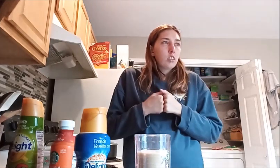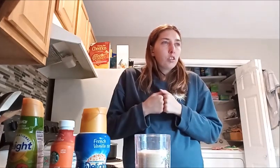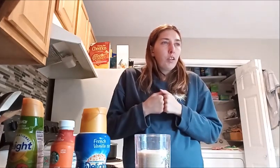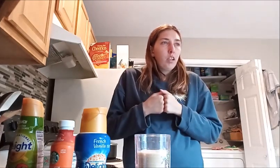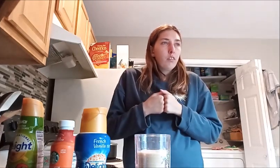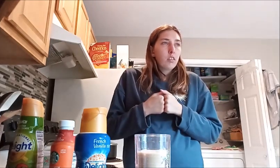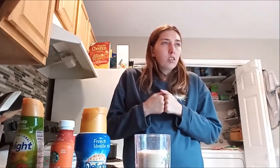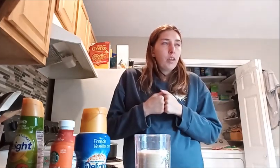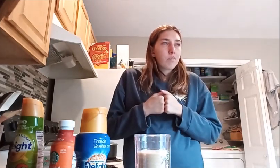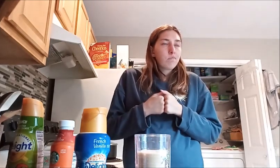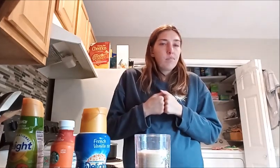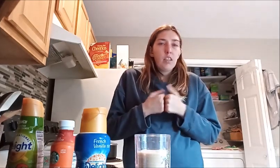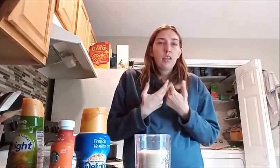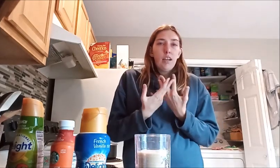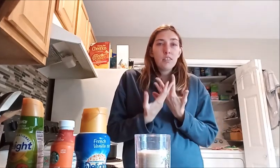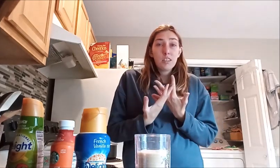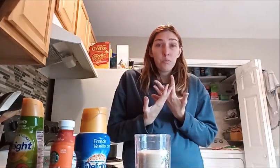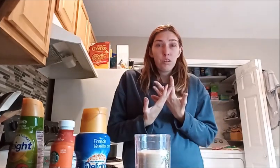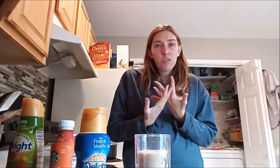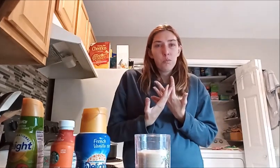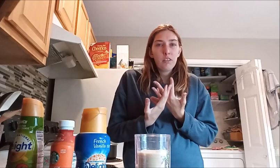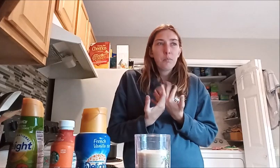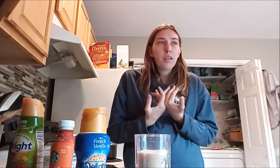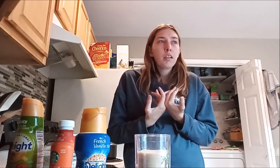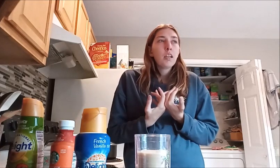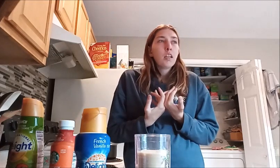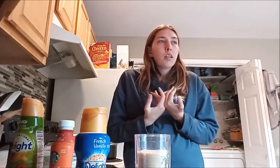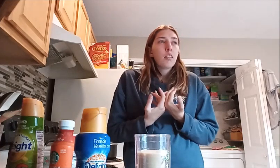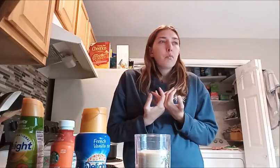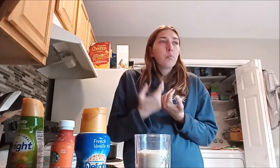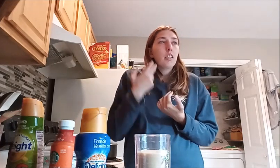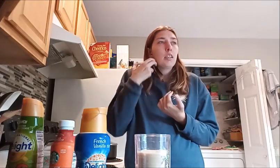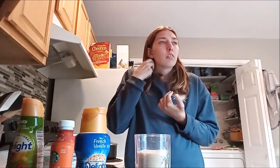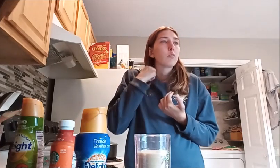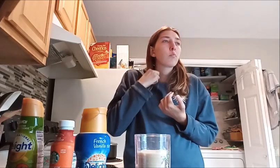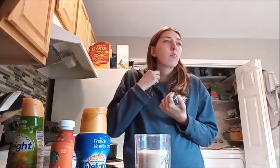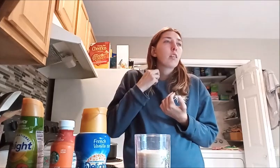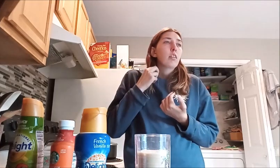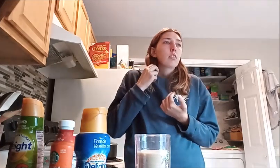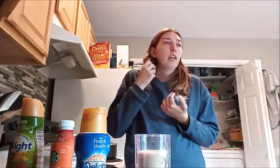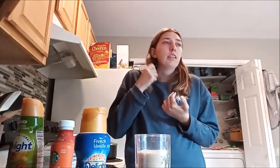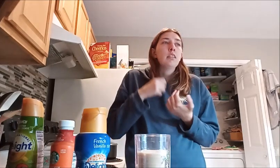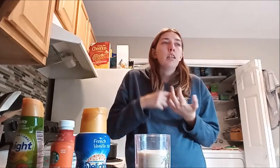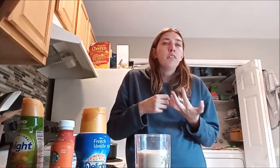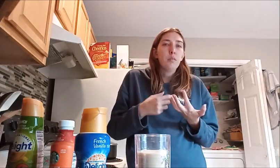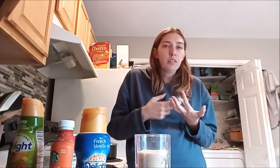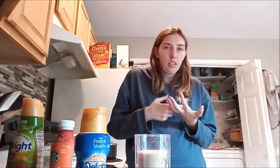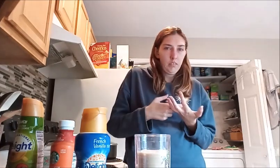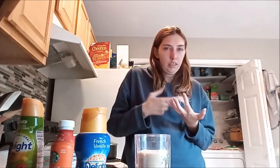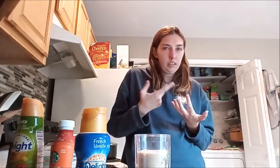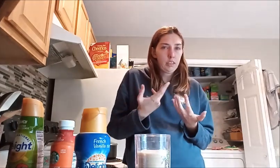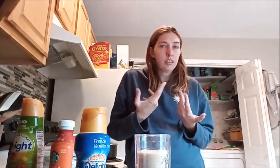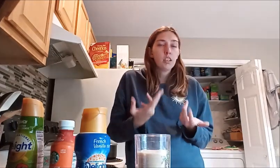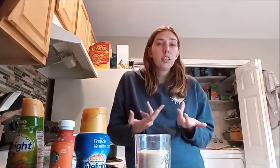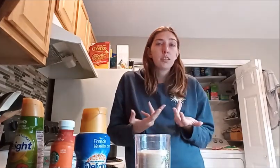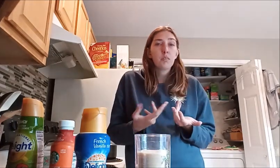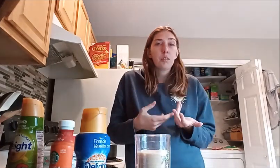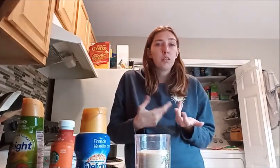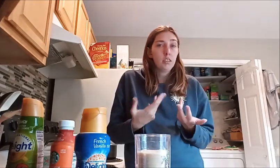to I wasn't super close to my grandpa, but I did love him and stuff, and it's a good thing to be able to attend